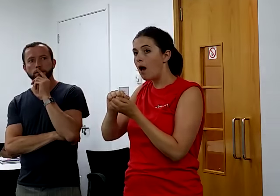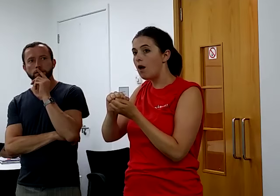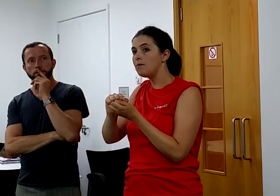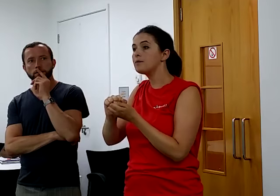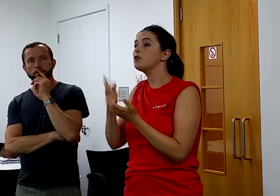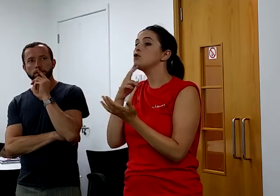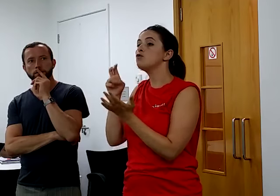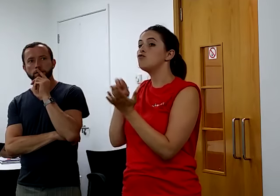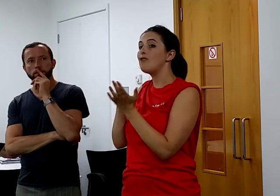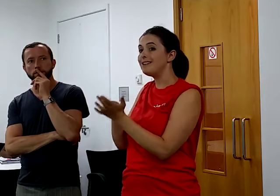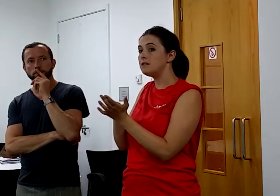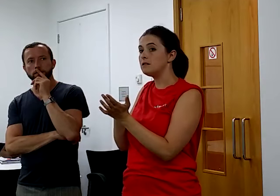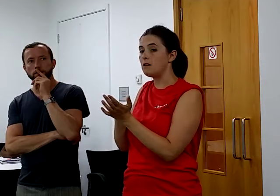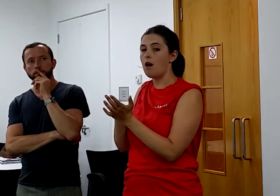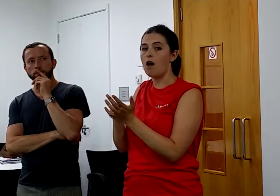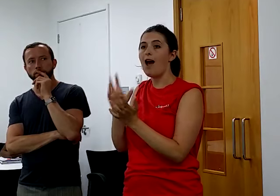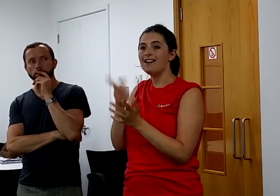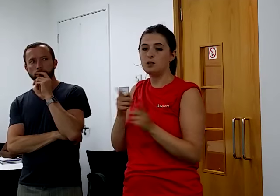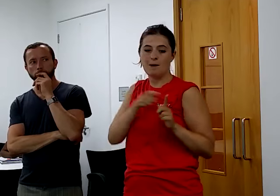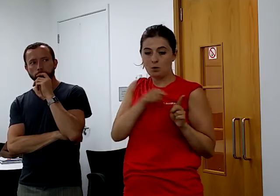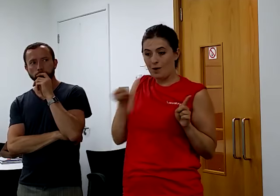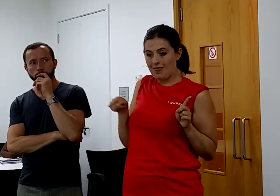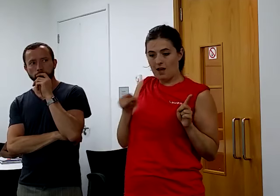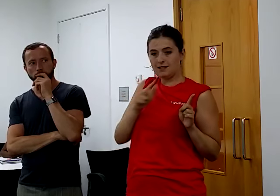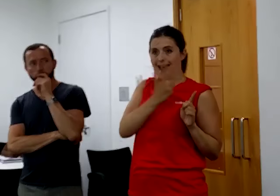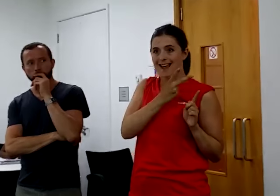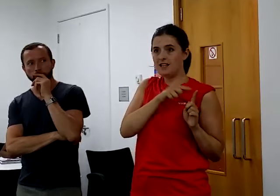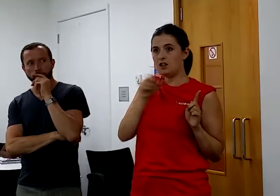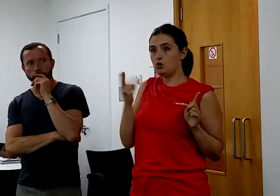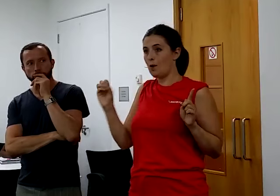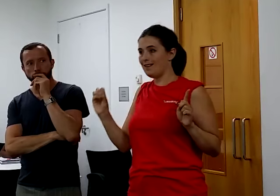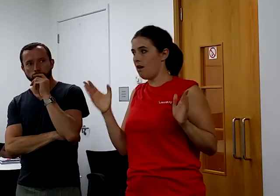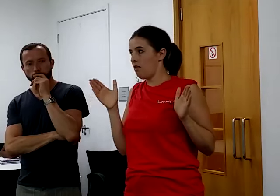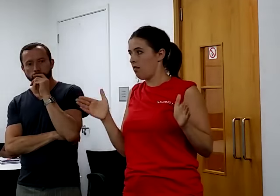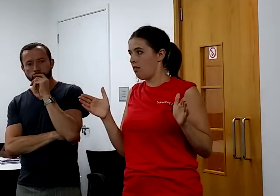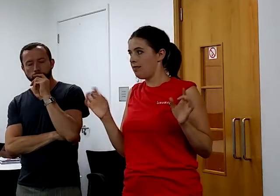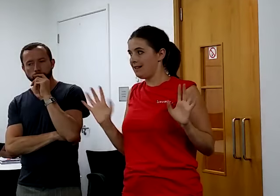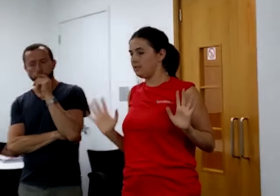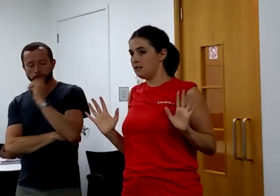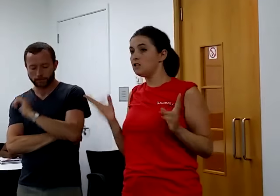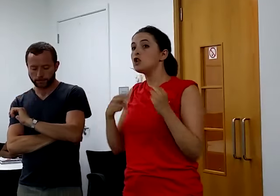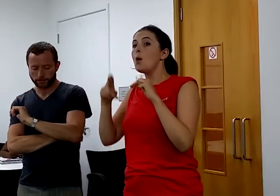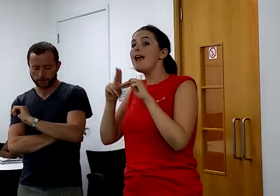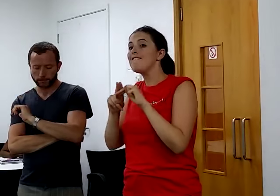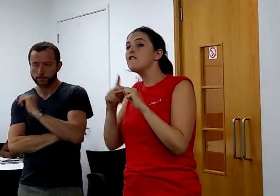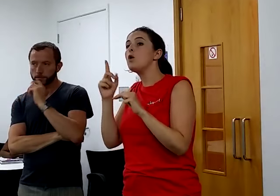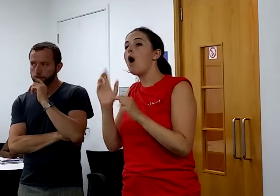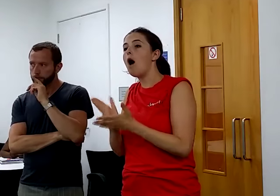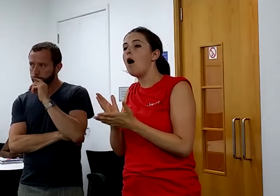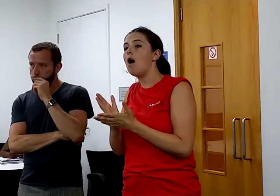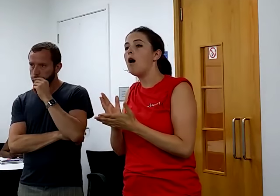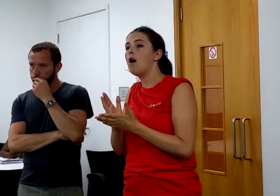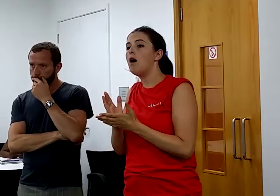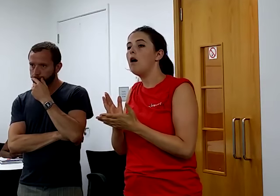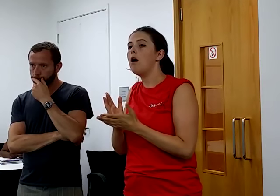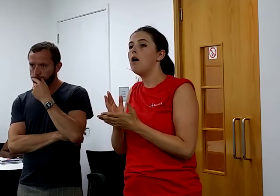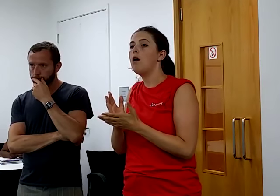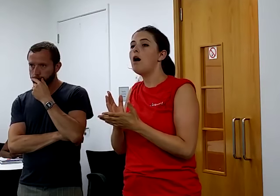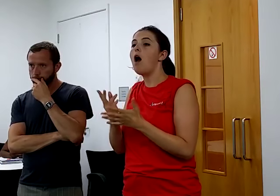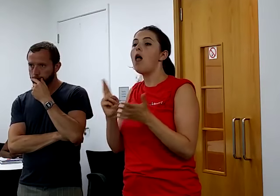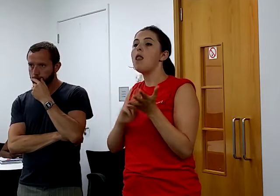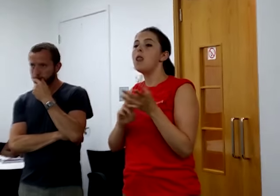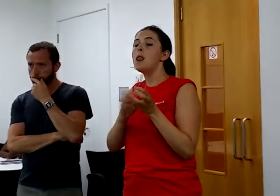from 5 p.m. on the 18th of July. So if you are a Nugsley member, before the 12th of January,